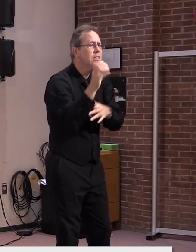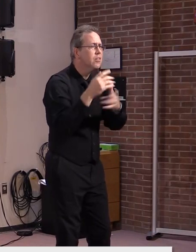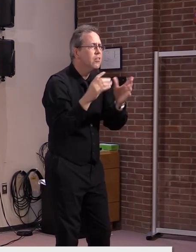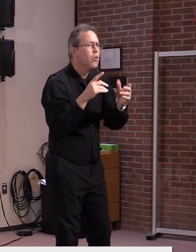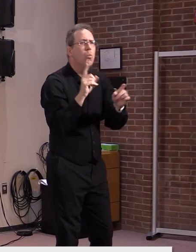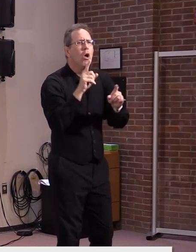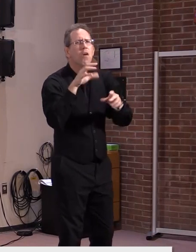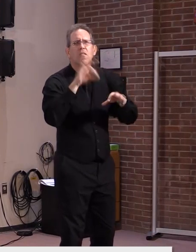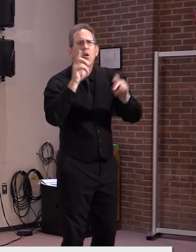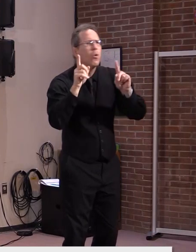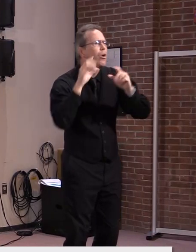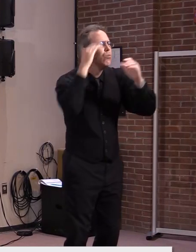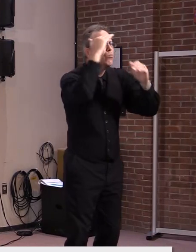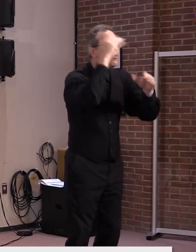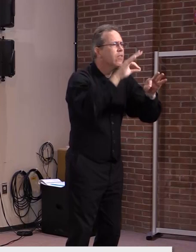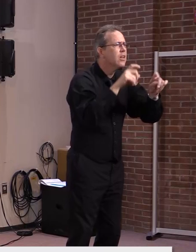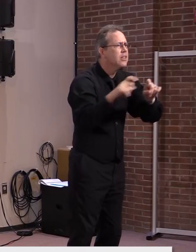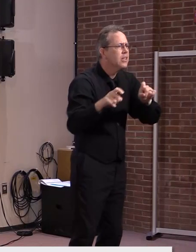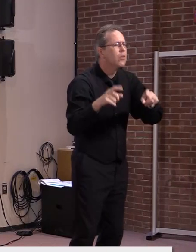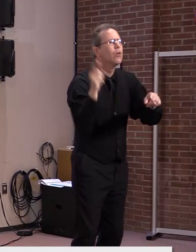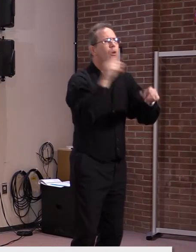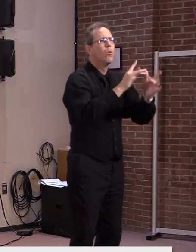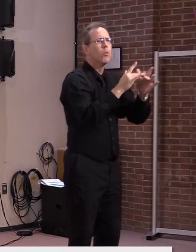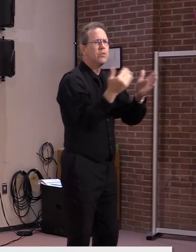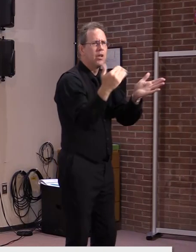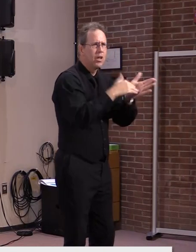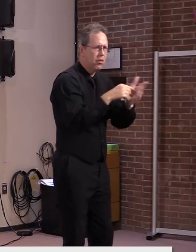make appointments by going to